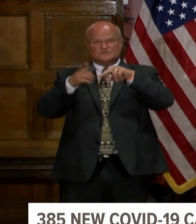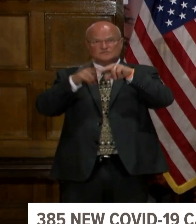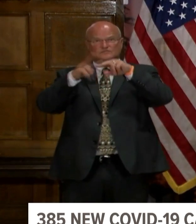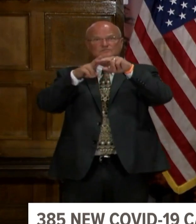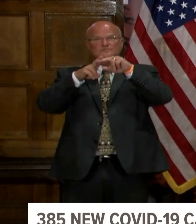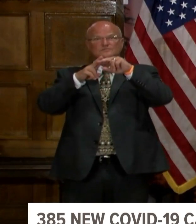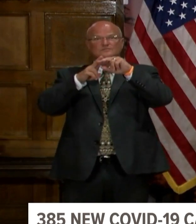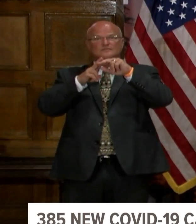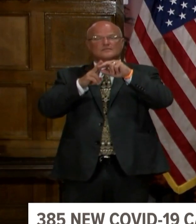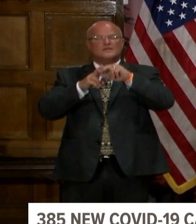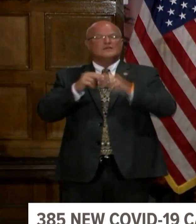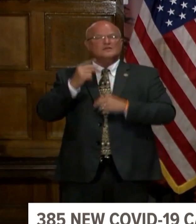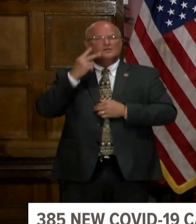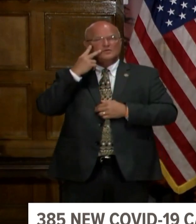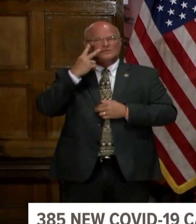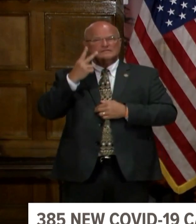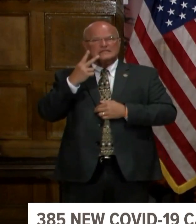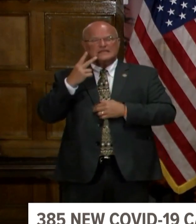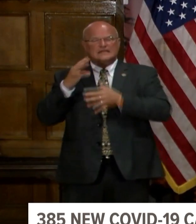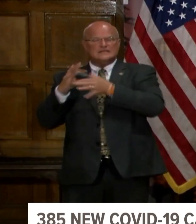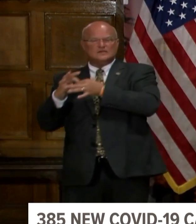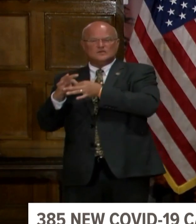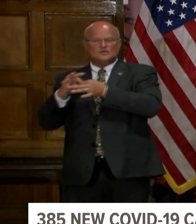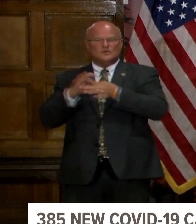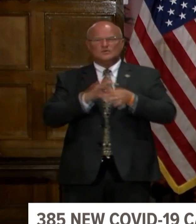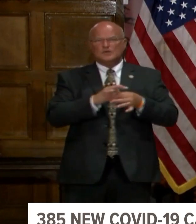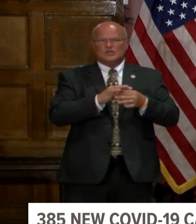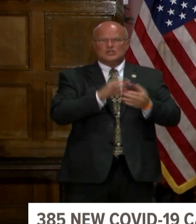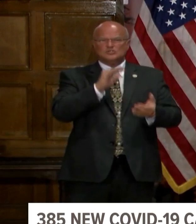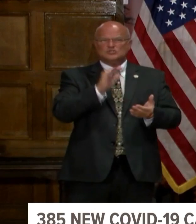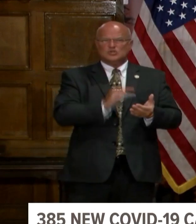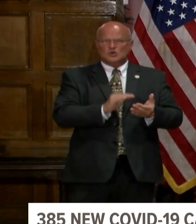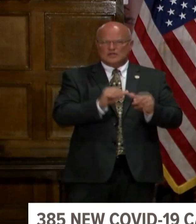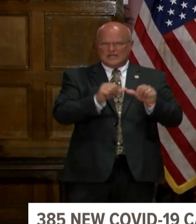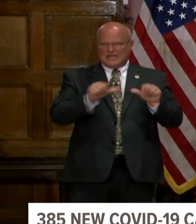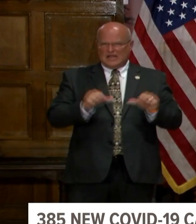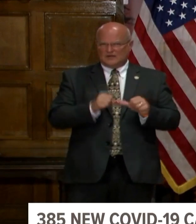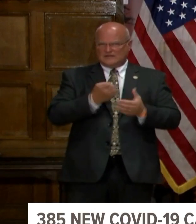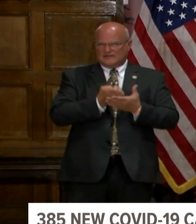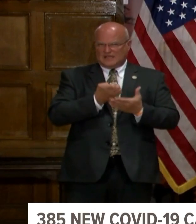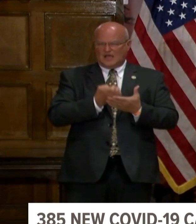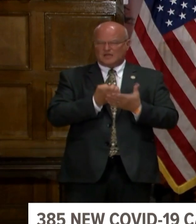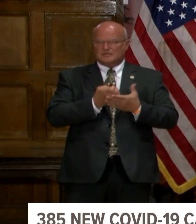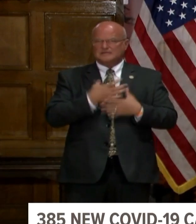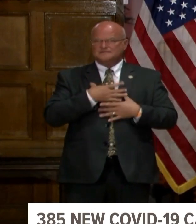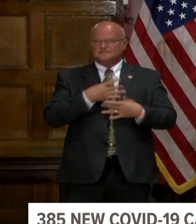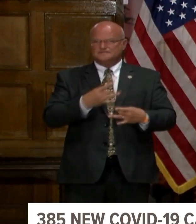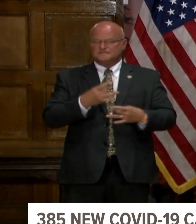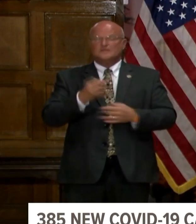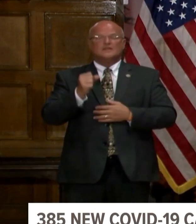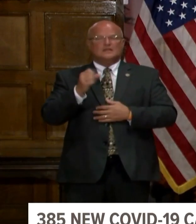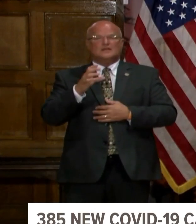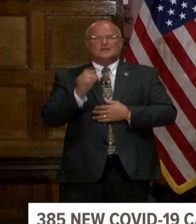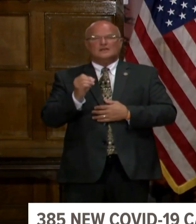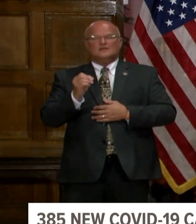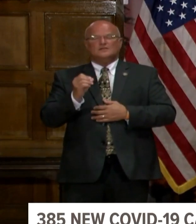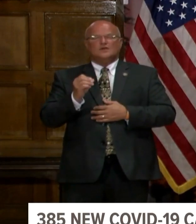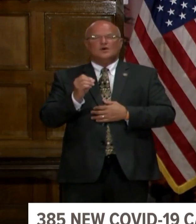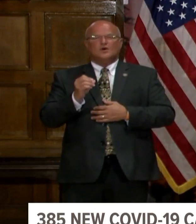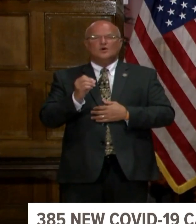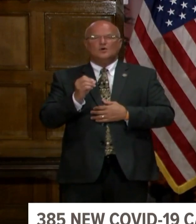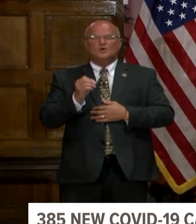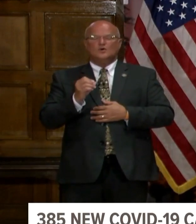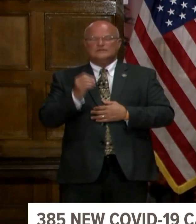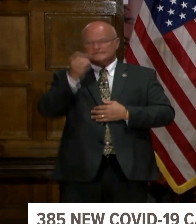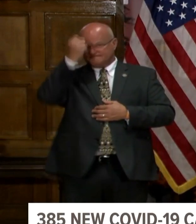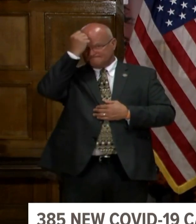fast, you see a corresponding slowdown in certain areas of the economy. And so it just drives